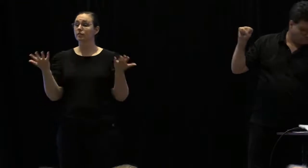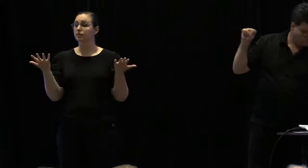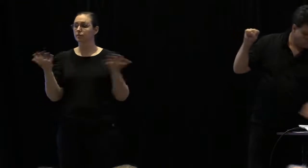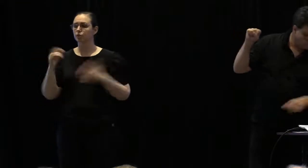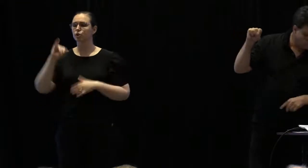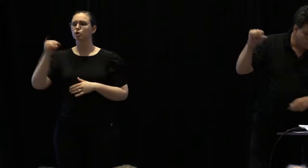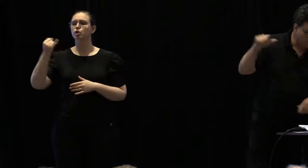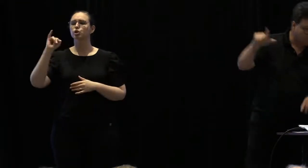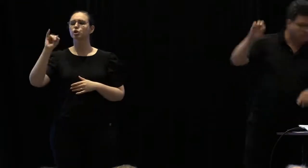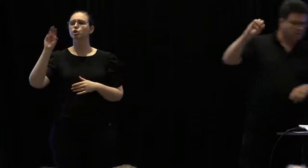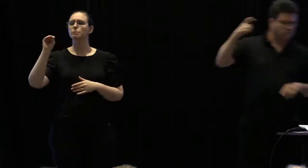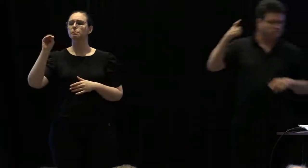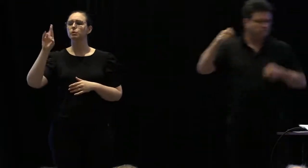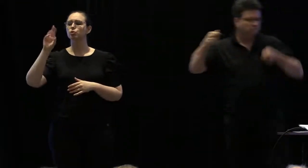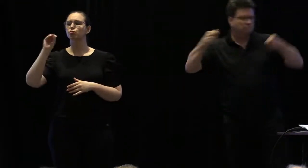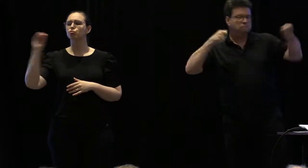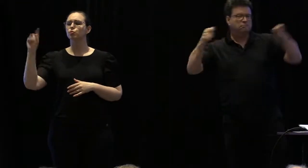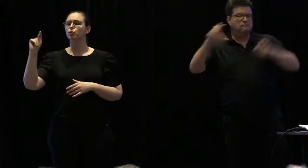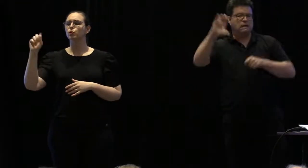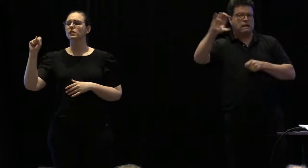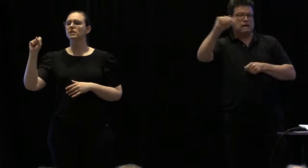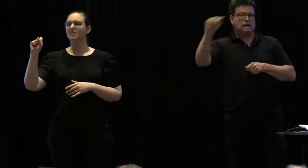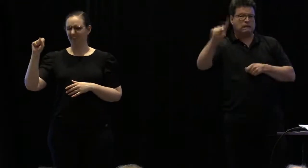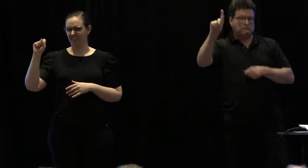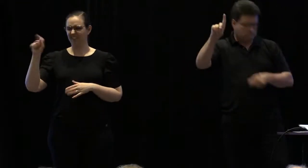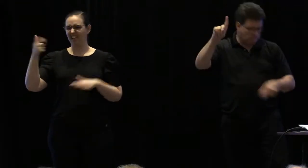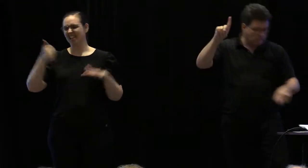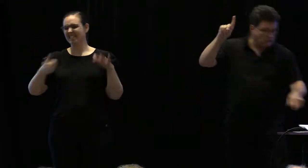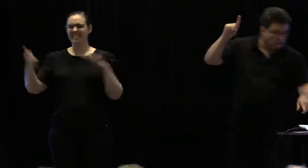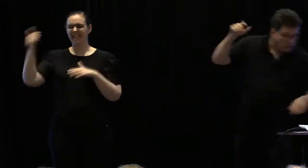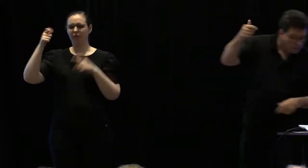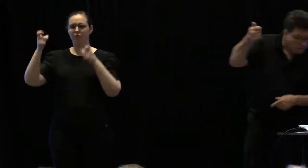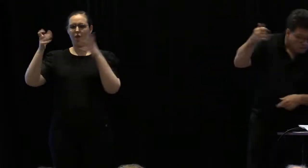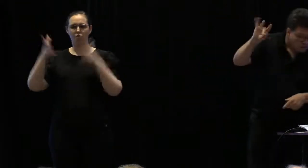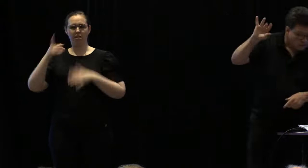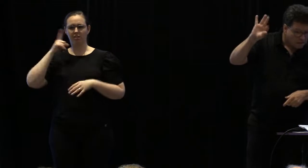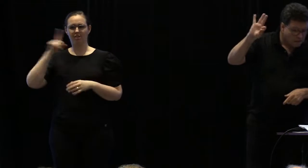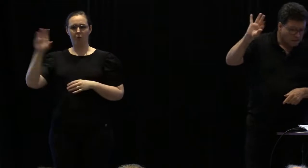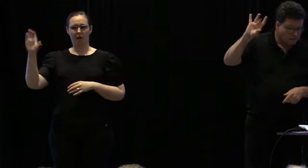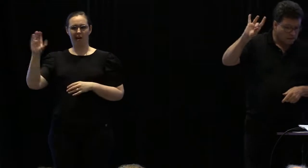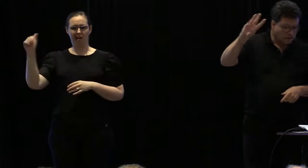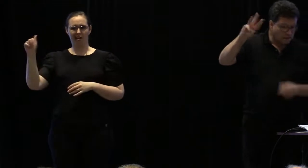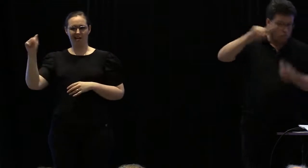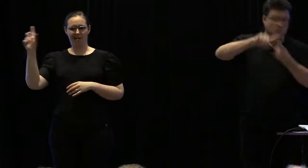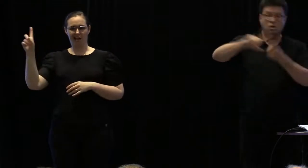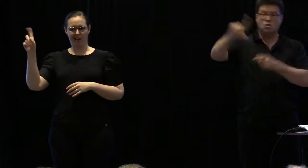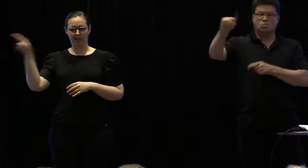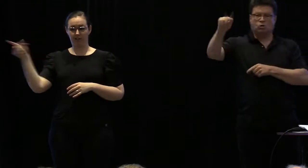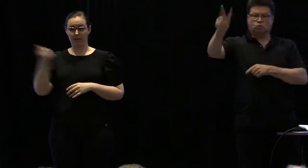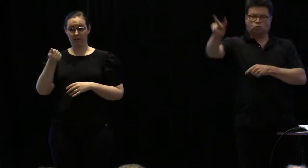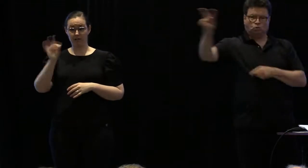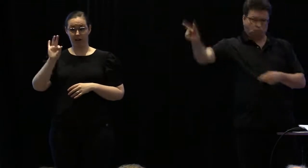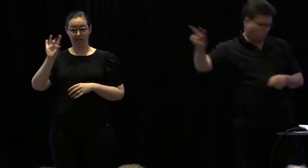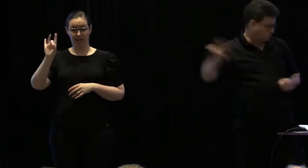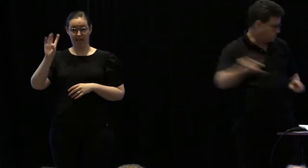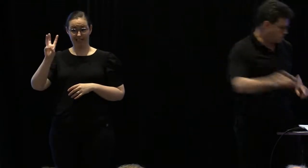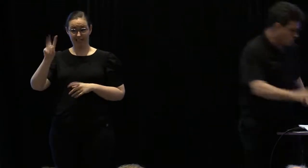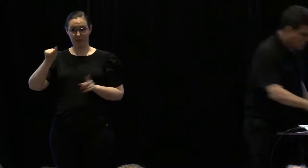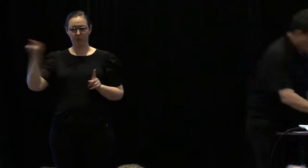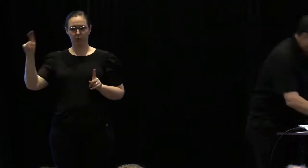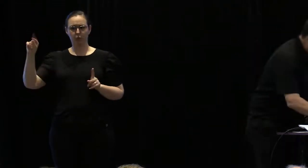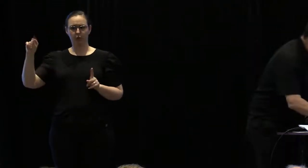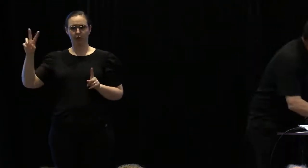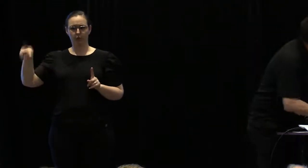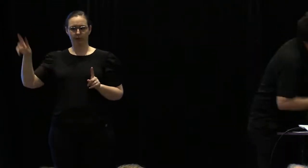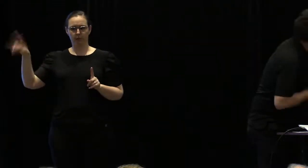First one is from Jim Root. He's the executive director of Canadian Association from the Deaf